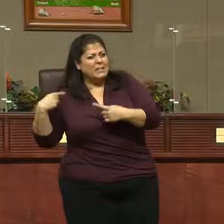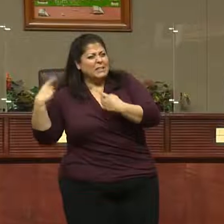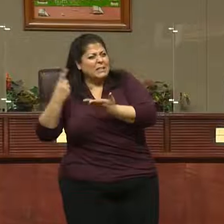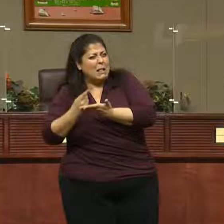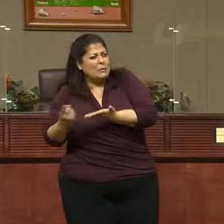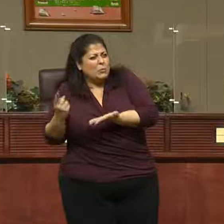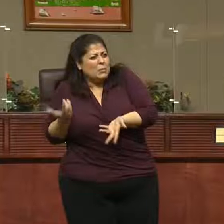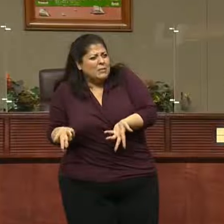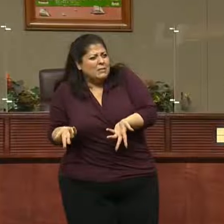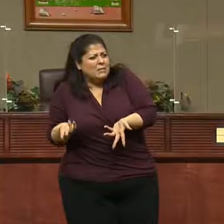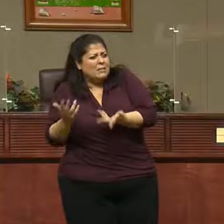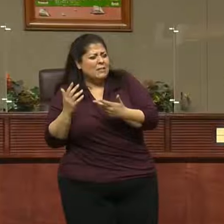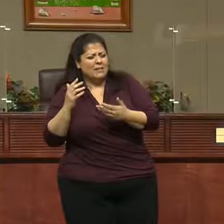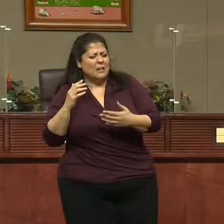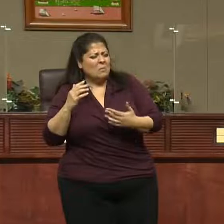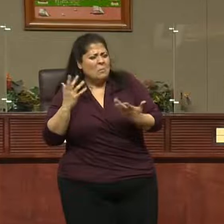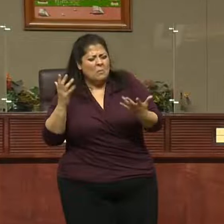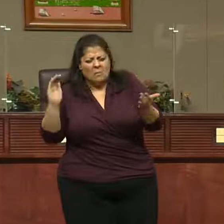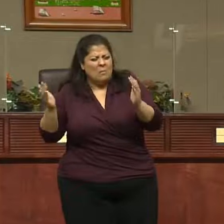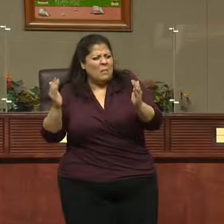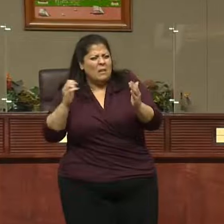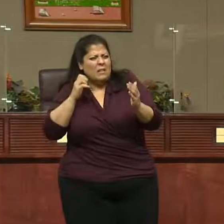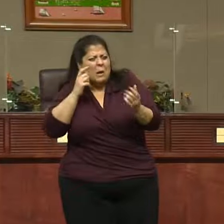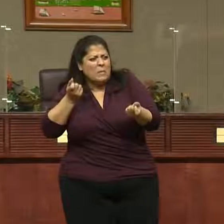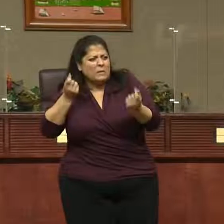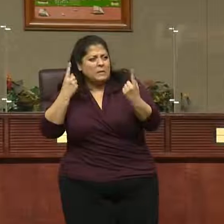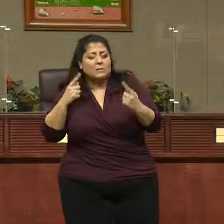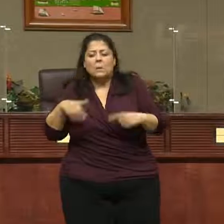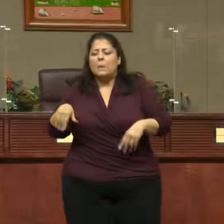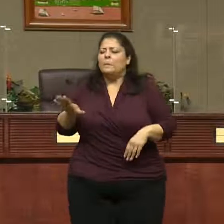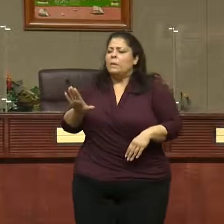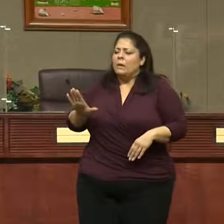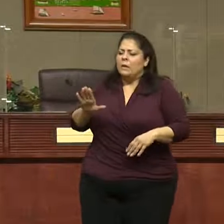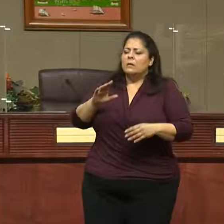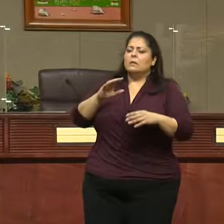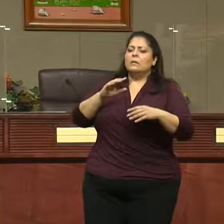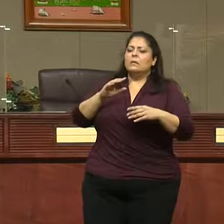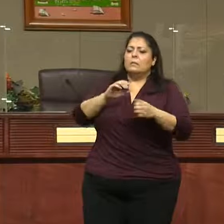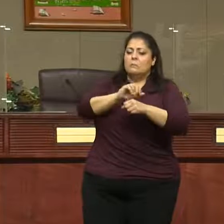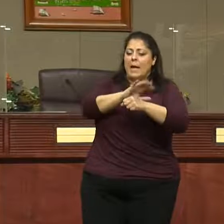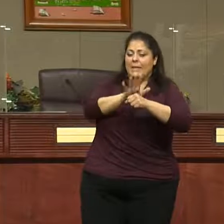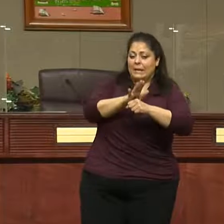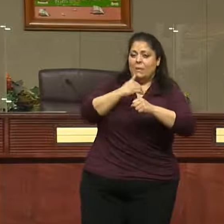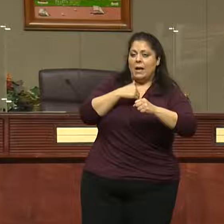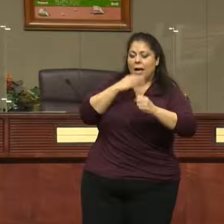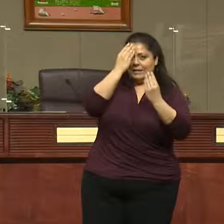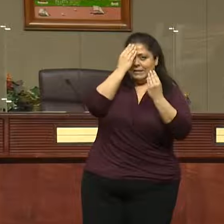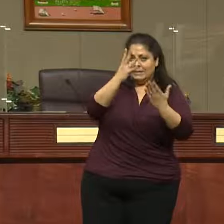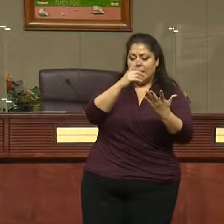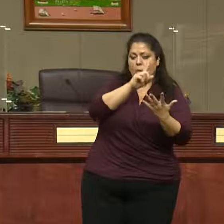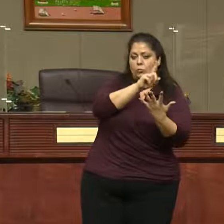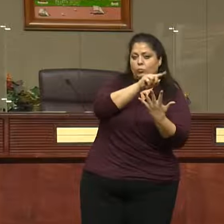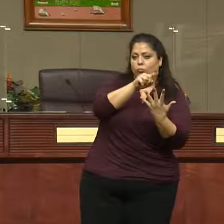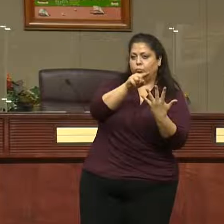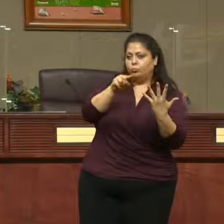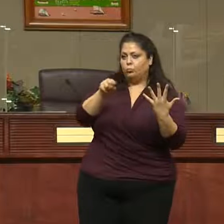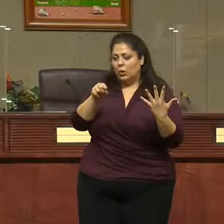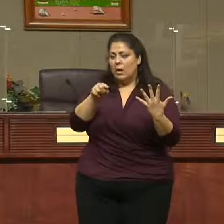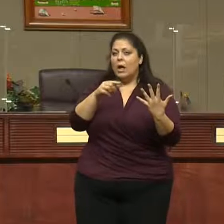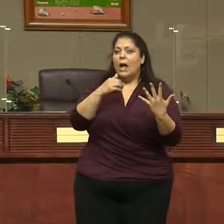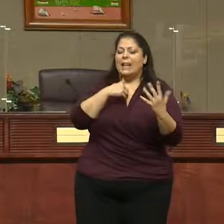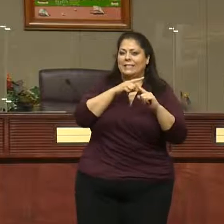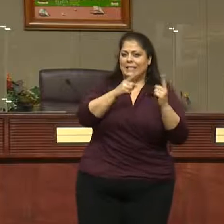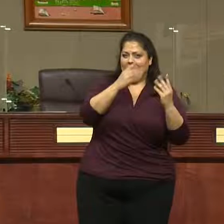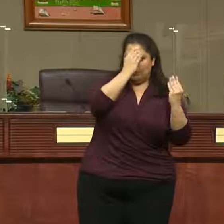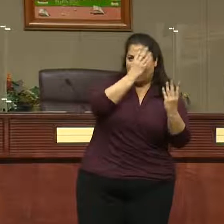And remember, the pandemic data is many data points, and a death is one of those data